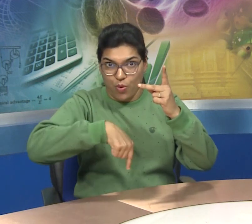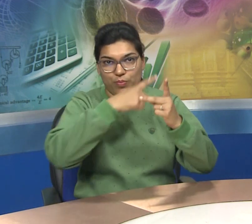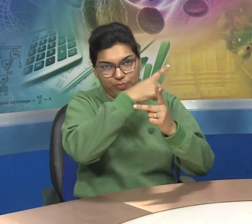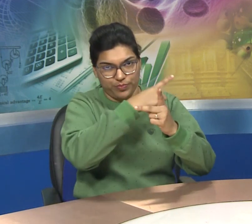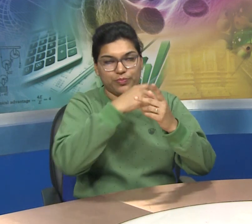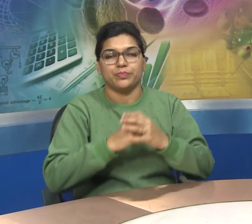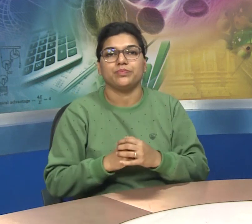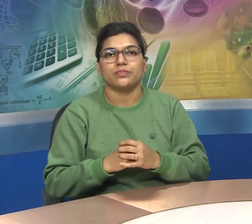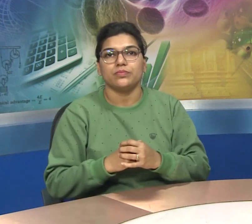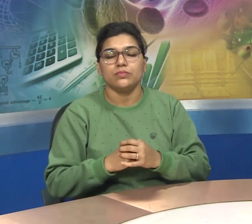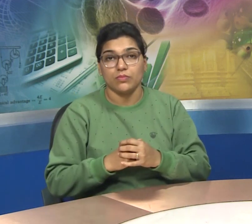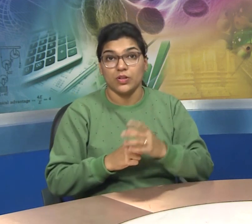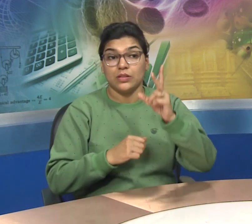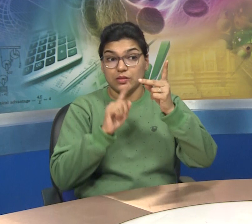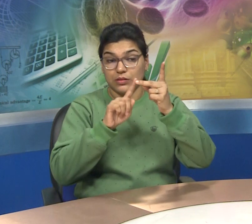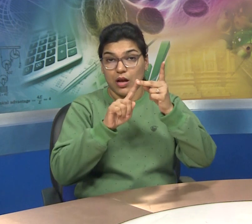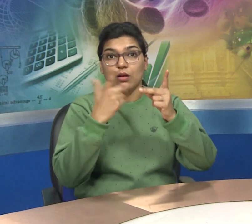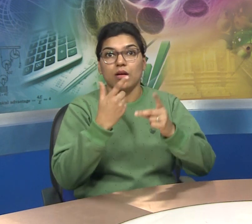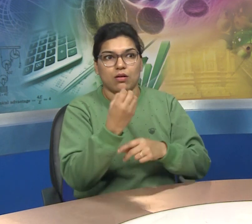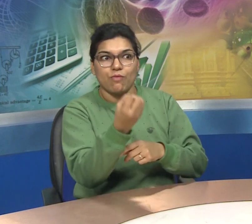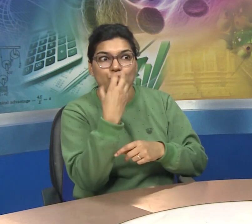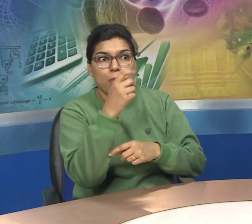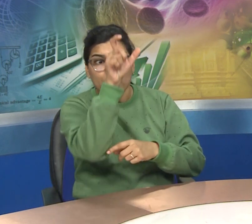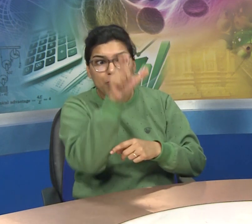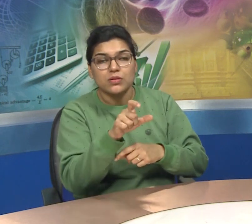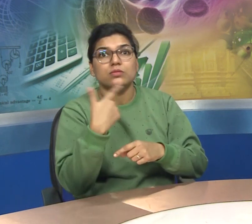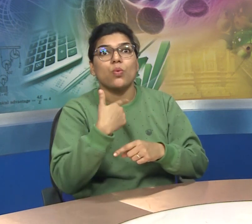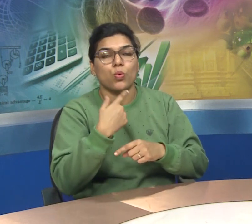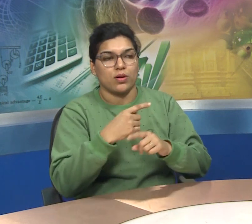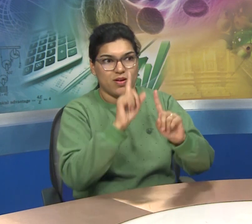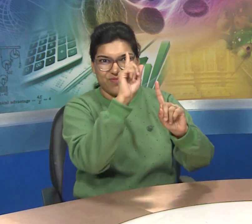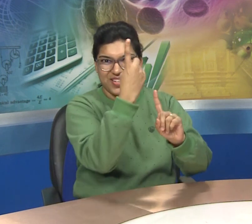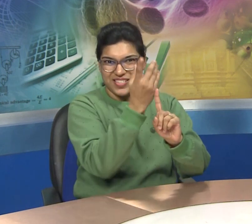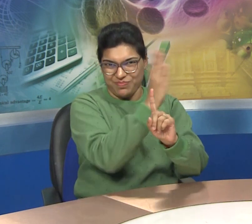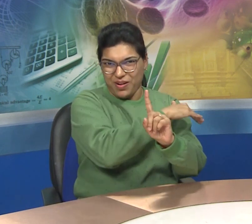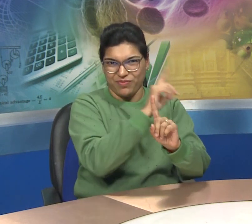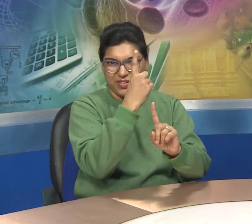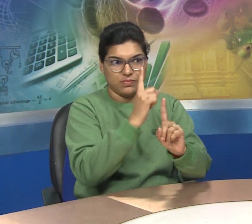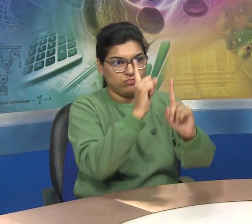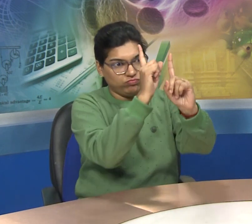Now in this video, we will understand secondary sources.